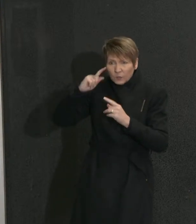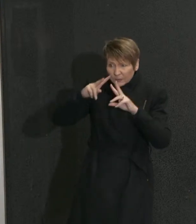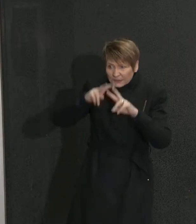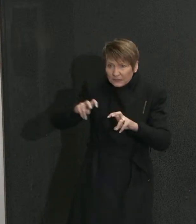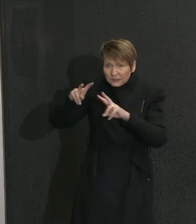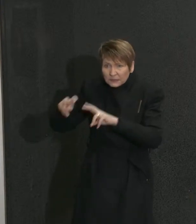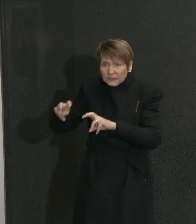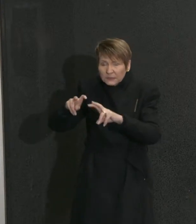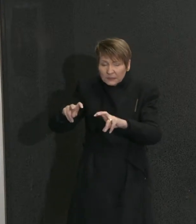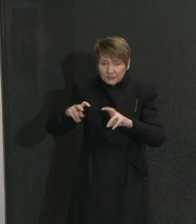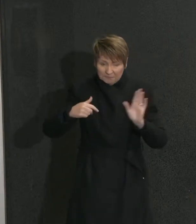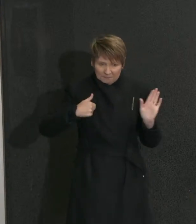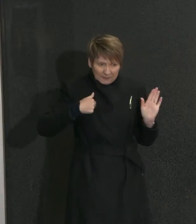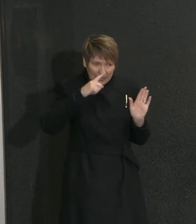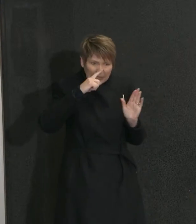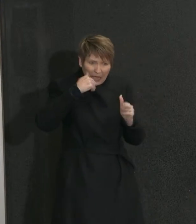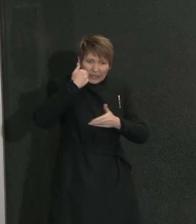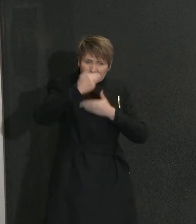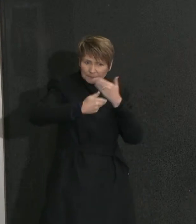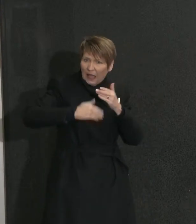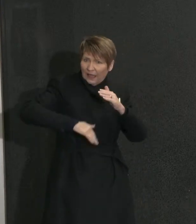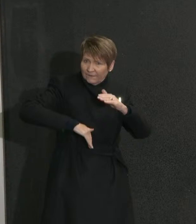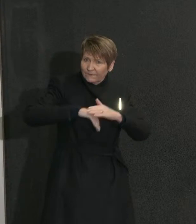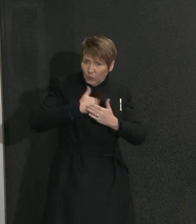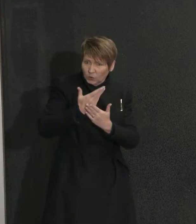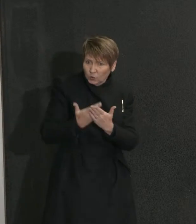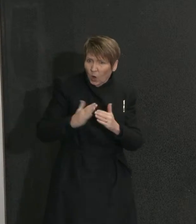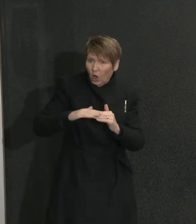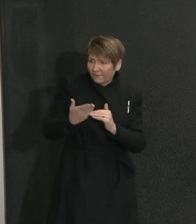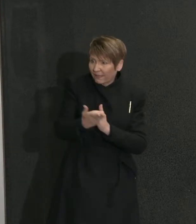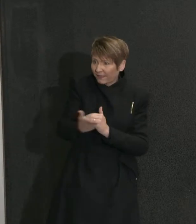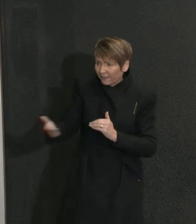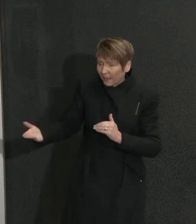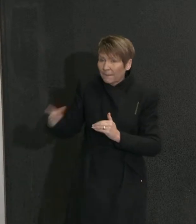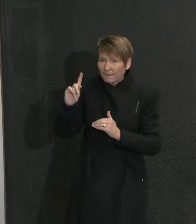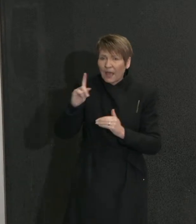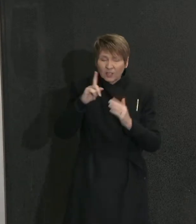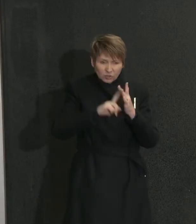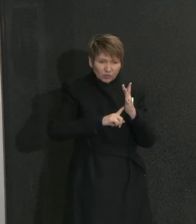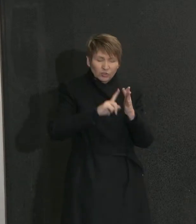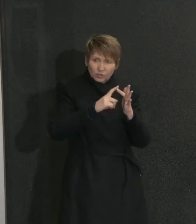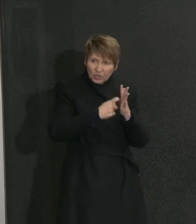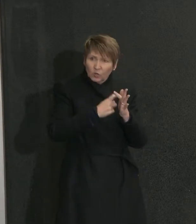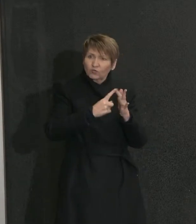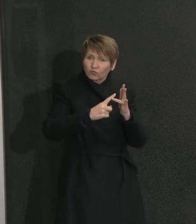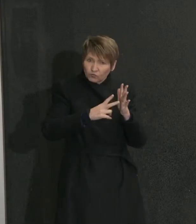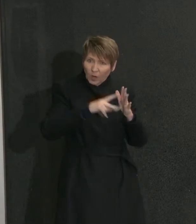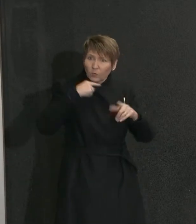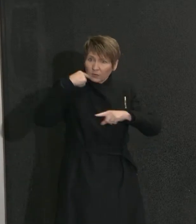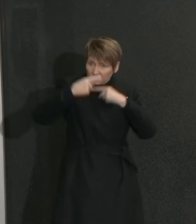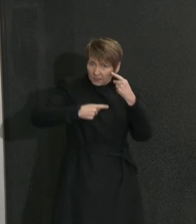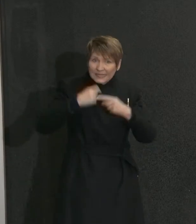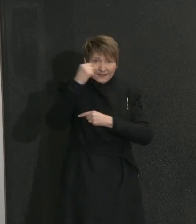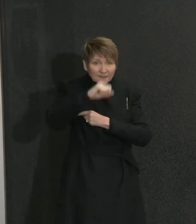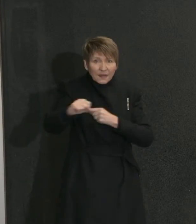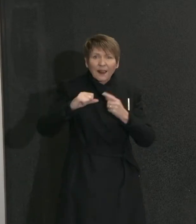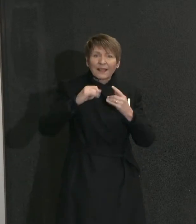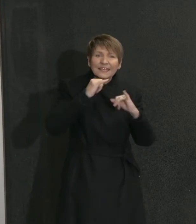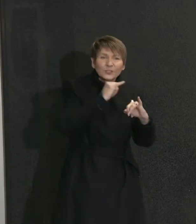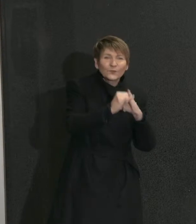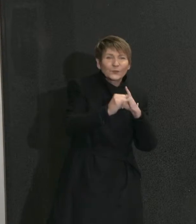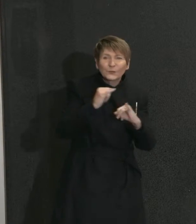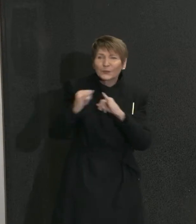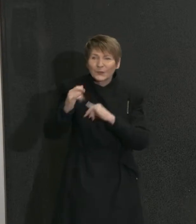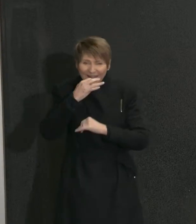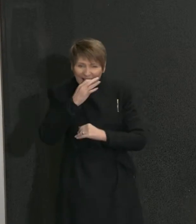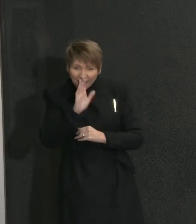essence there'll be, again, still even days later, we're still interviewing people, we're still tracking their movements, we're still going back and forth. Where were you? Who were you with? All of